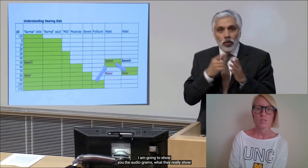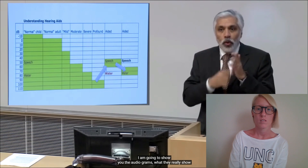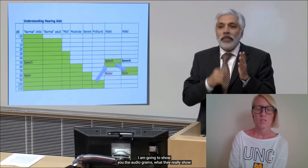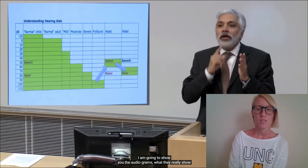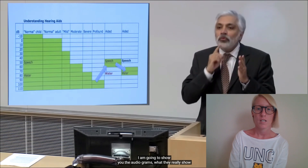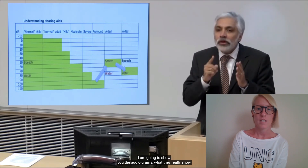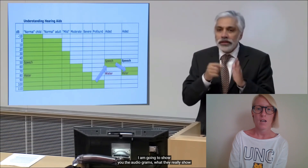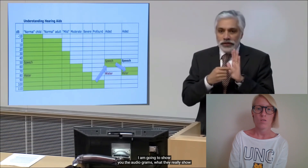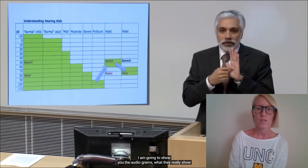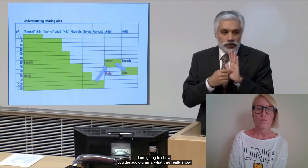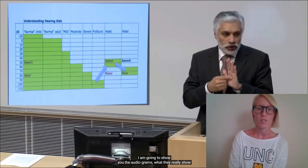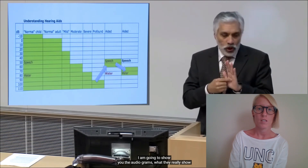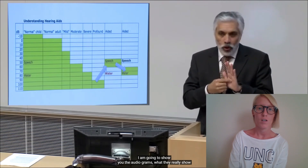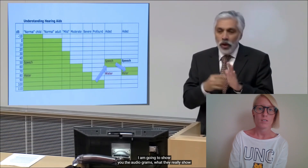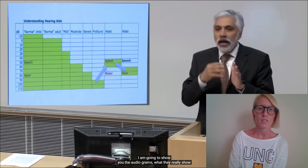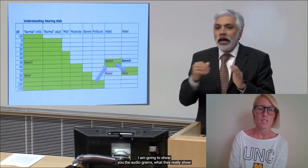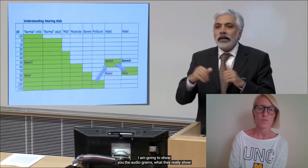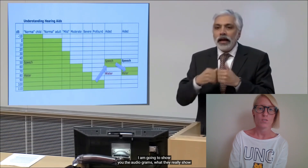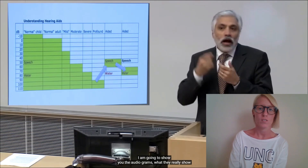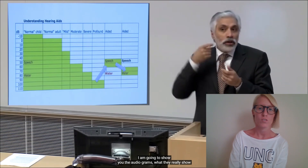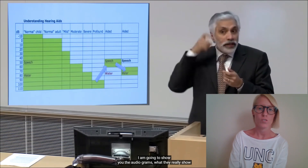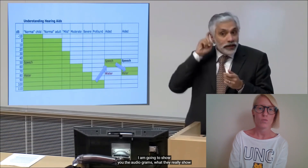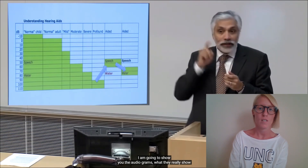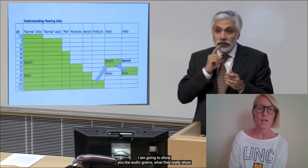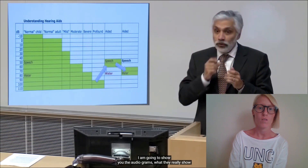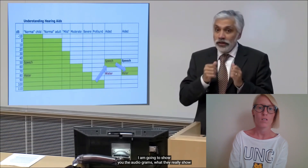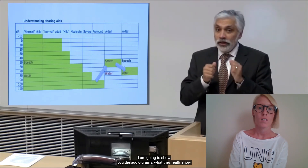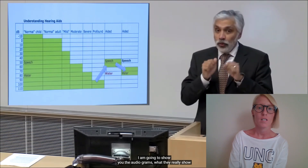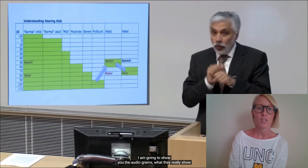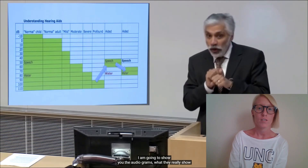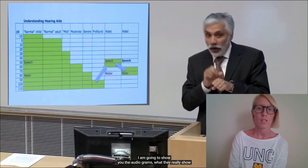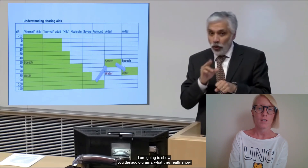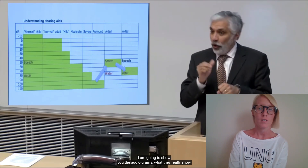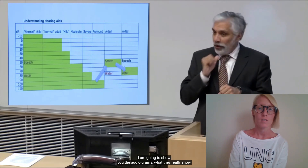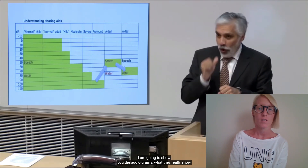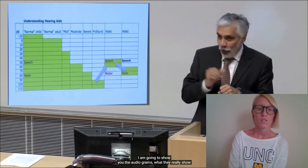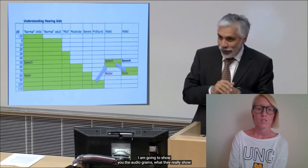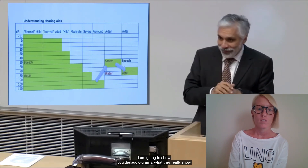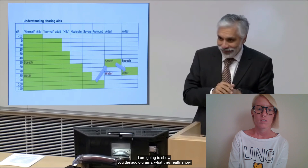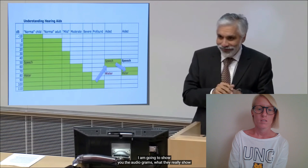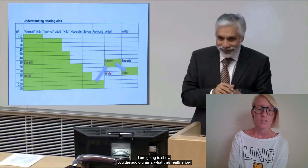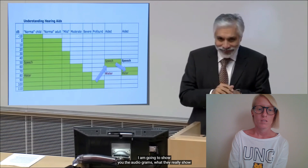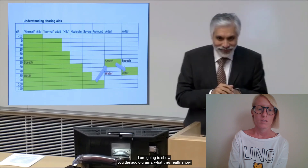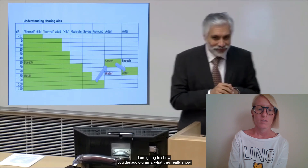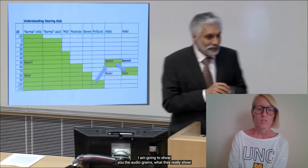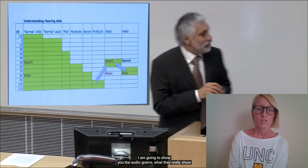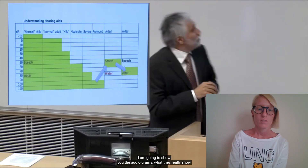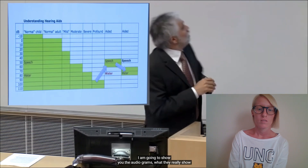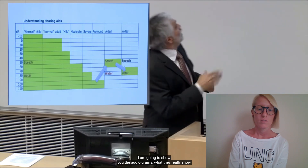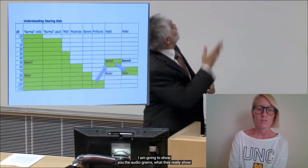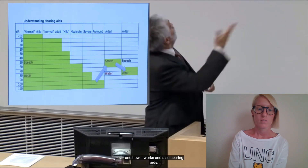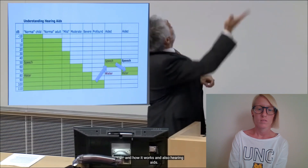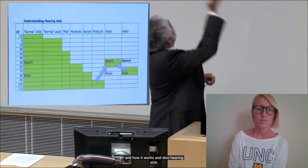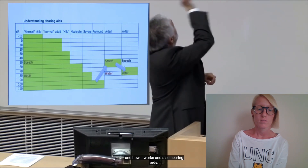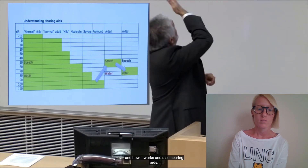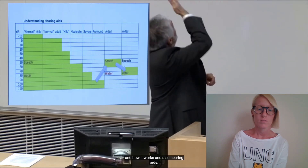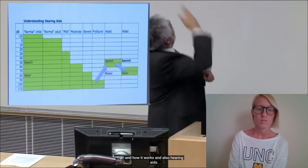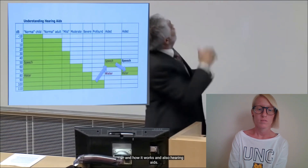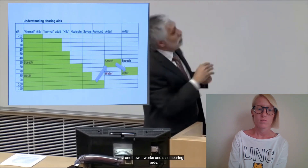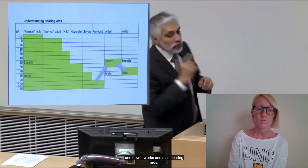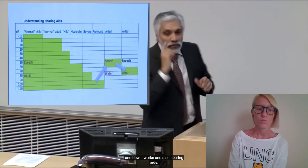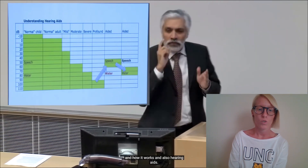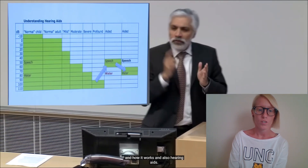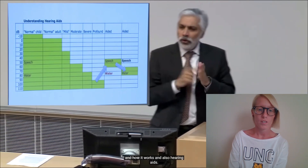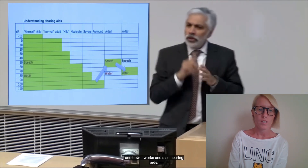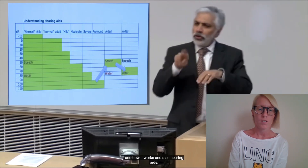aids and how they really are successful, and shows how hearing aids I'm going to show you the audiograms, what they really show and how it